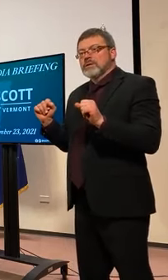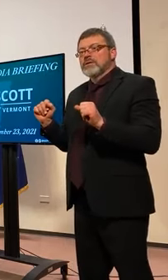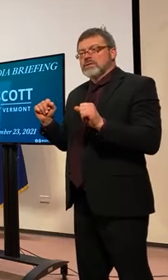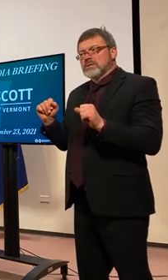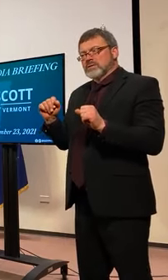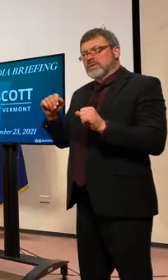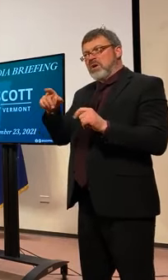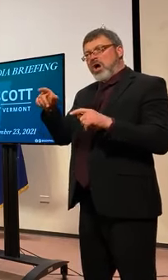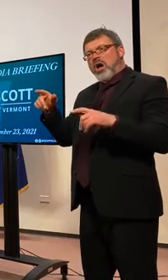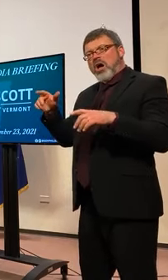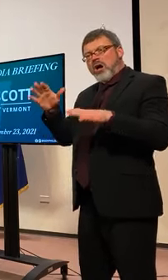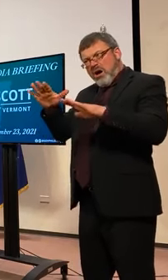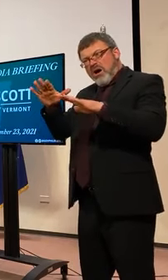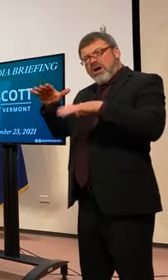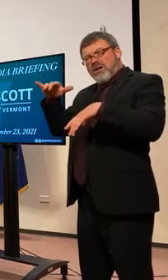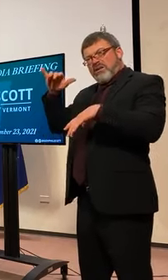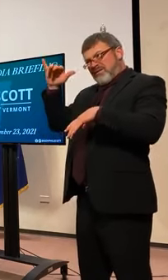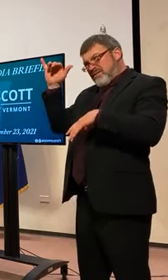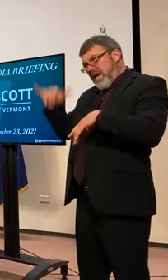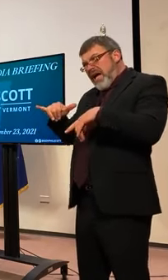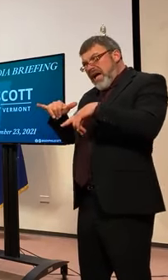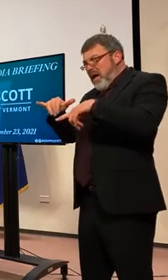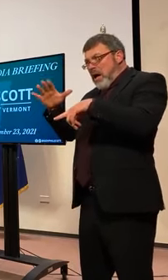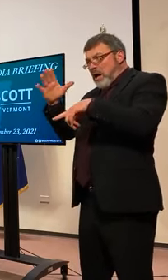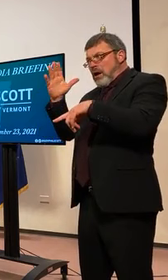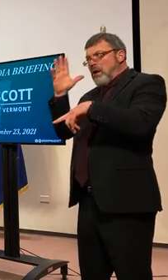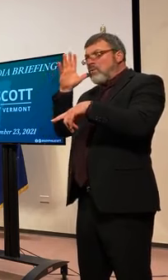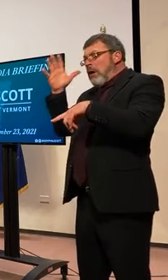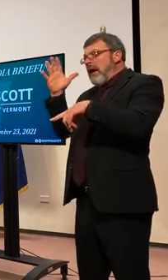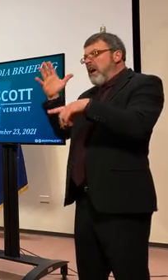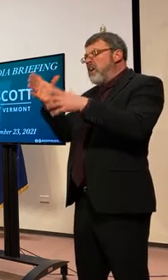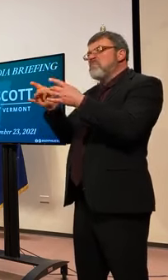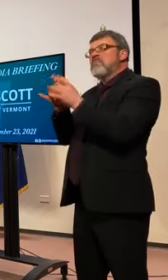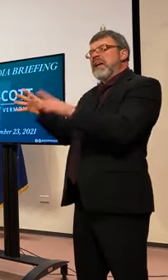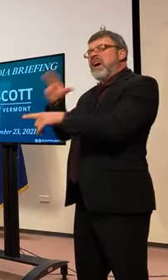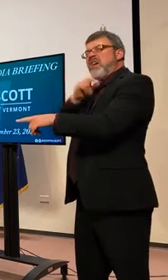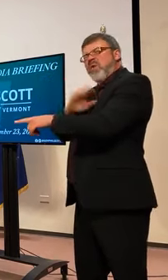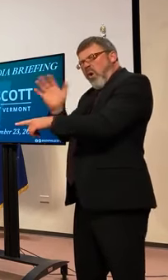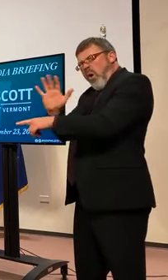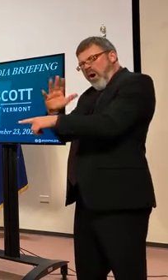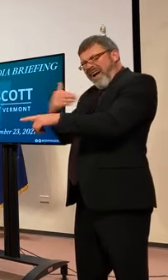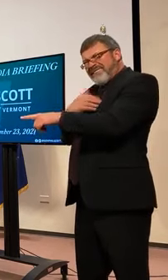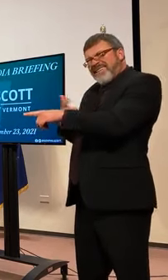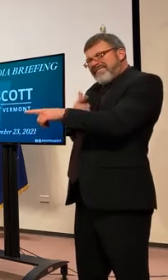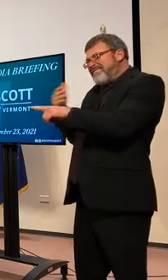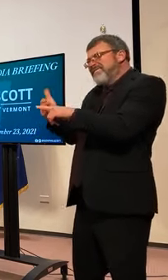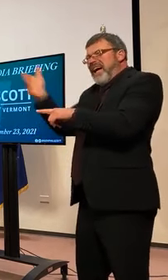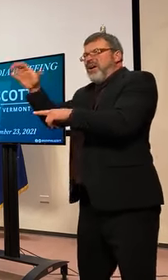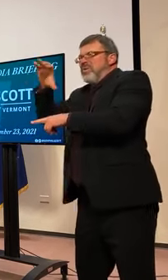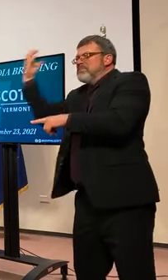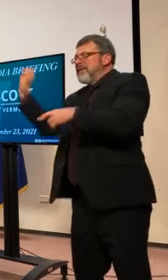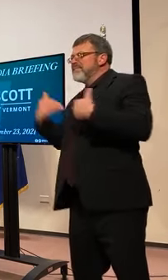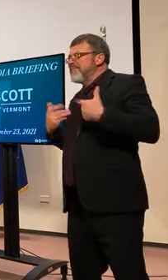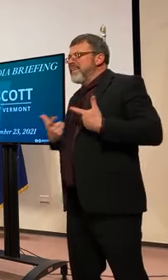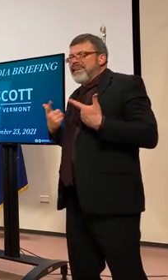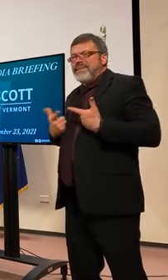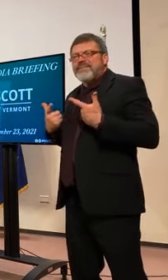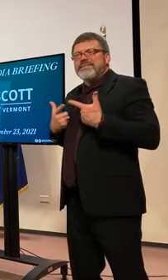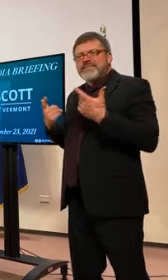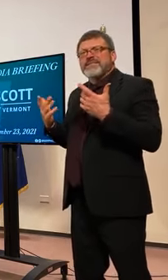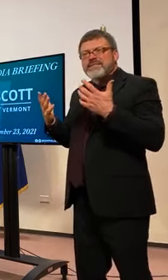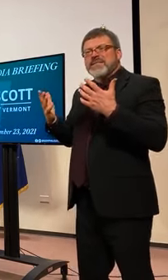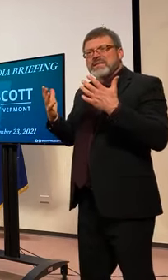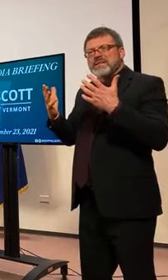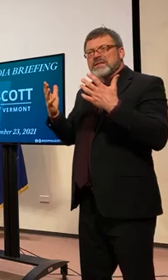holiday season continues. If you're considering planning or attending any holiday, social, or